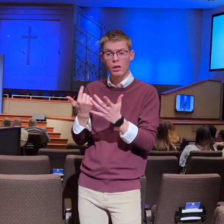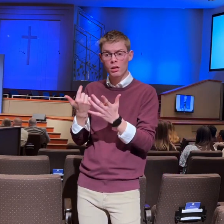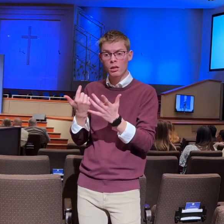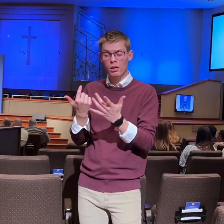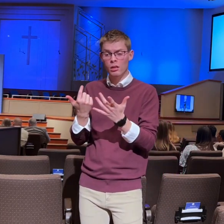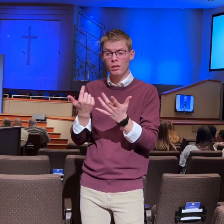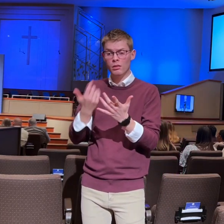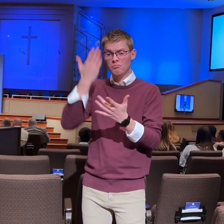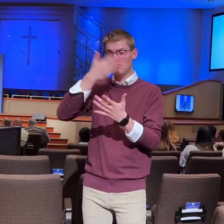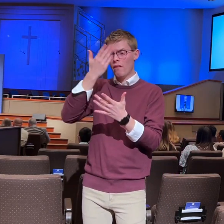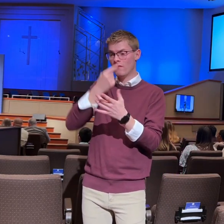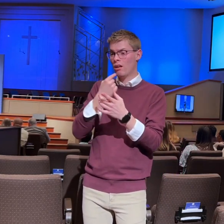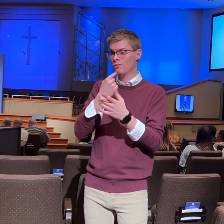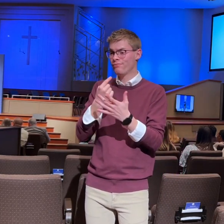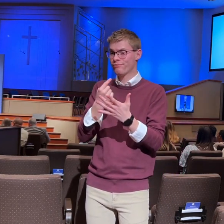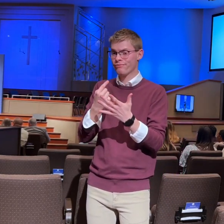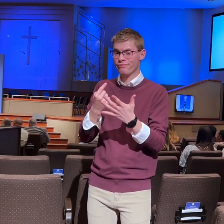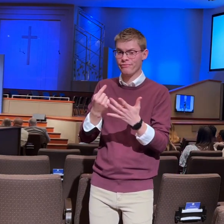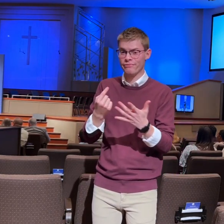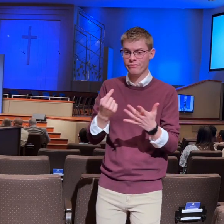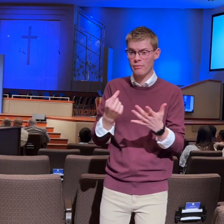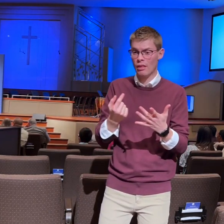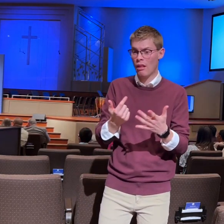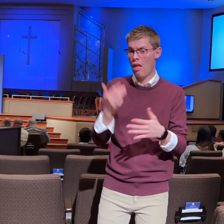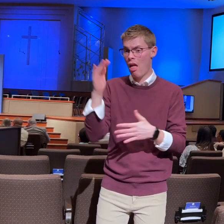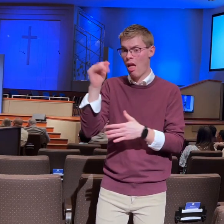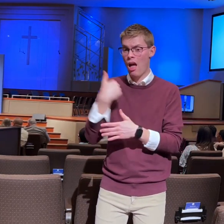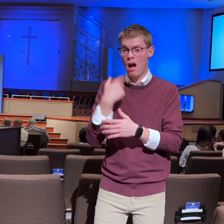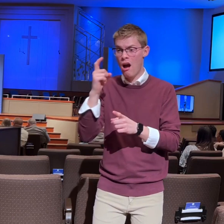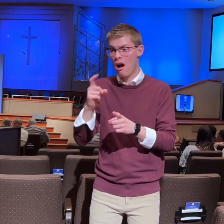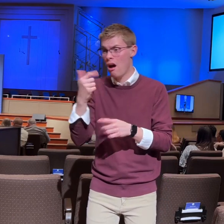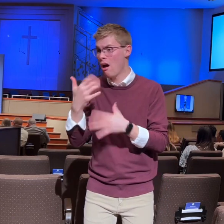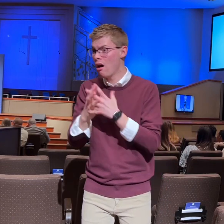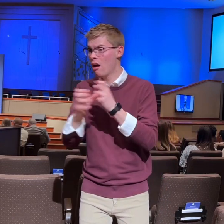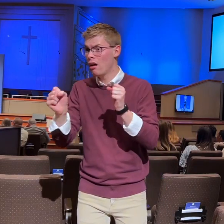our deacons on questions to ask when we're receiving members.